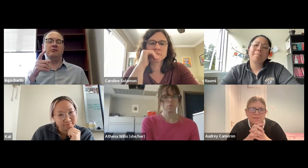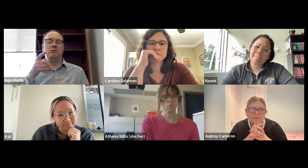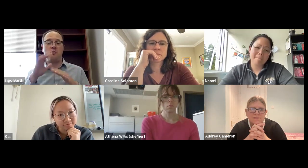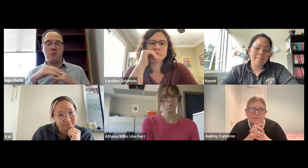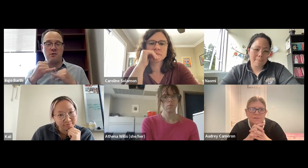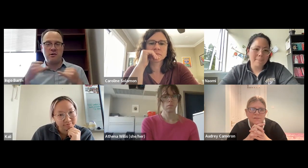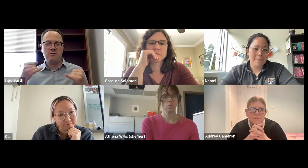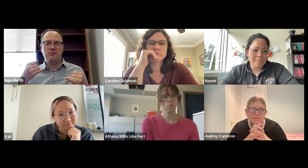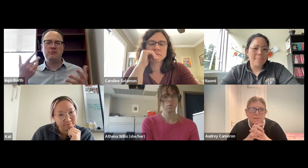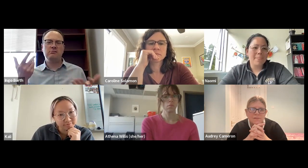having that in person